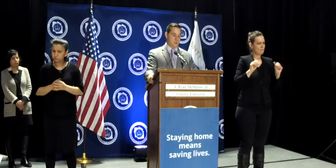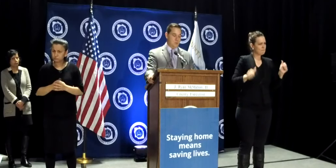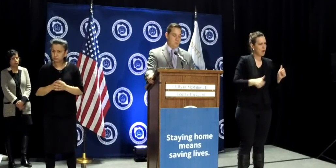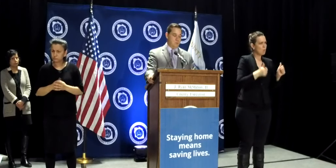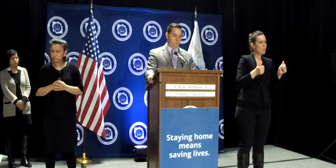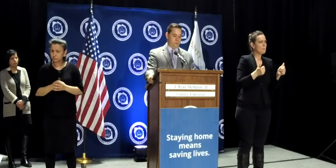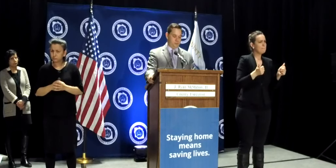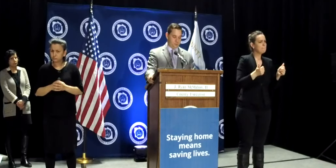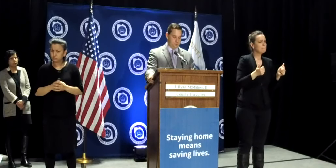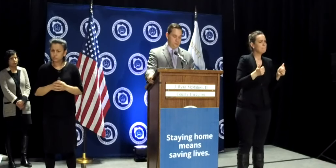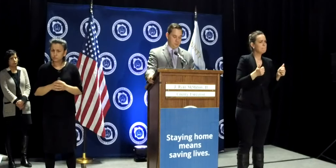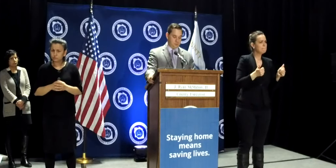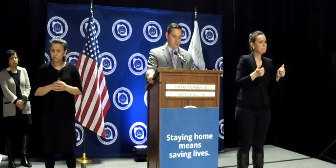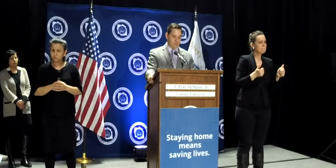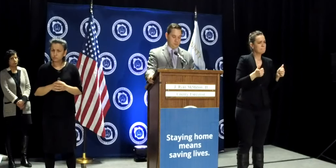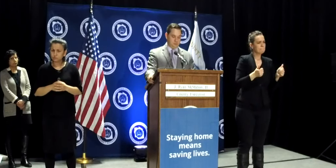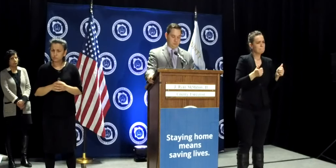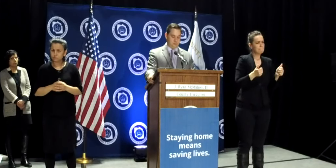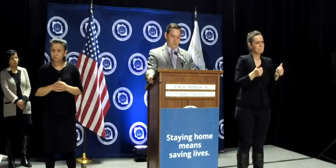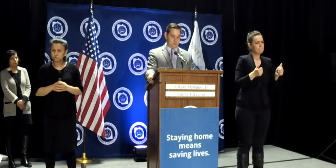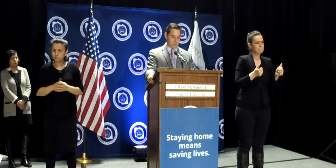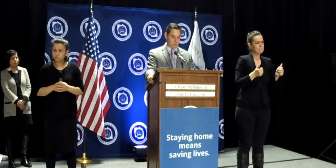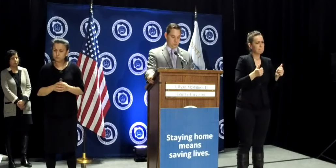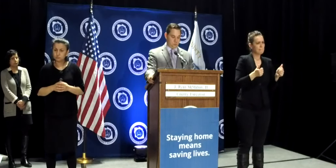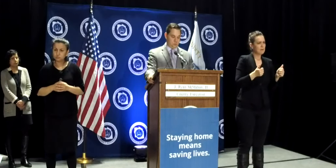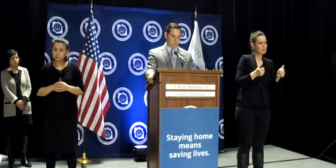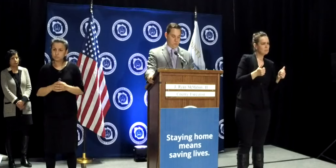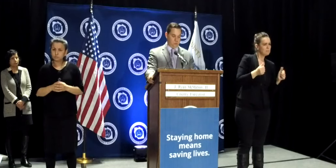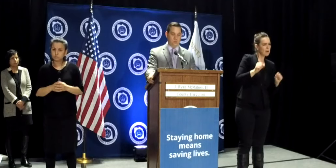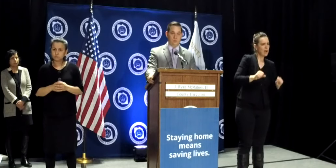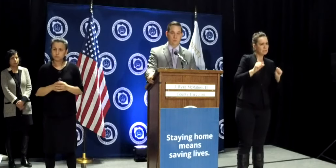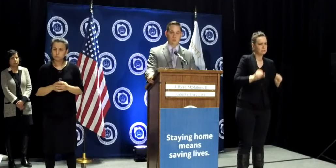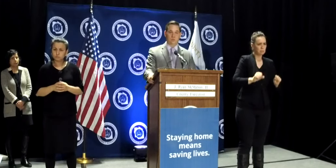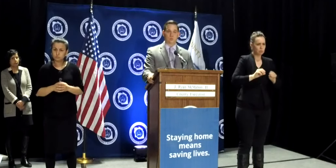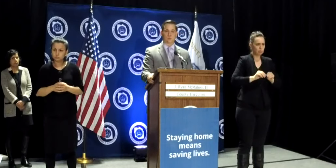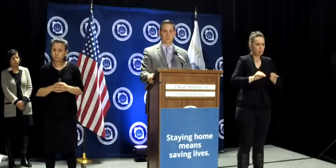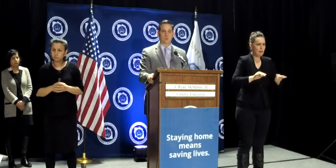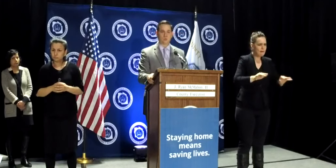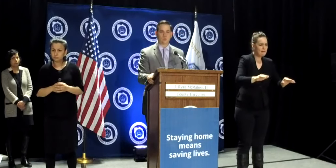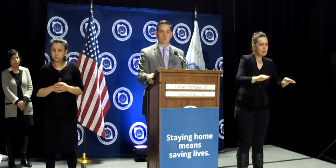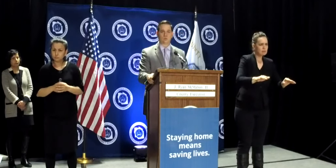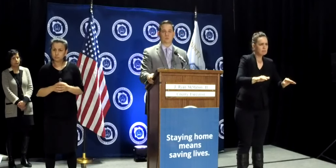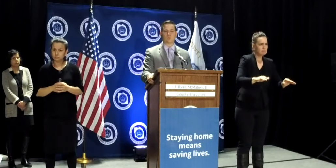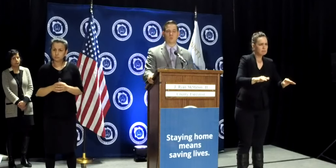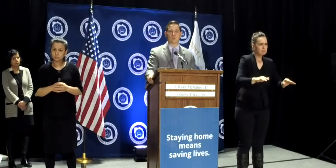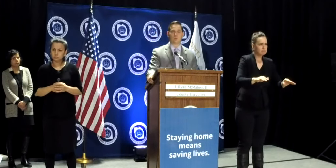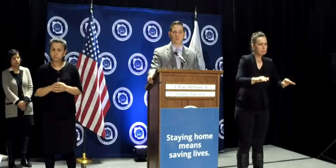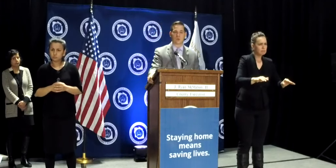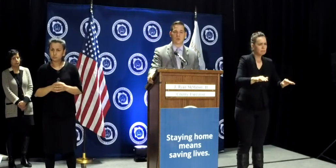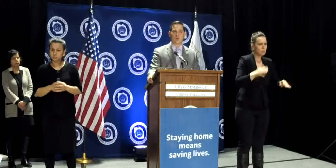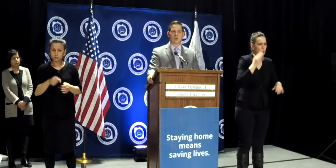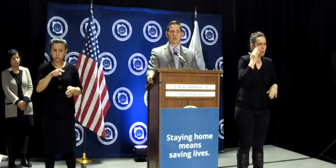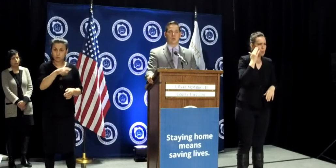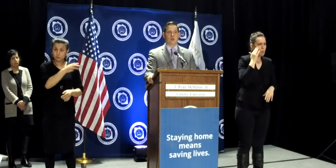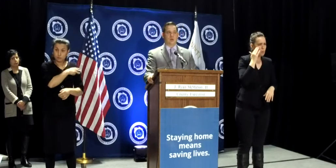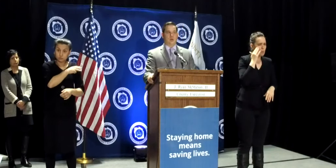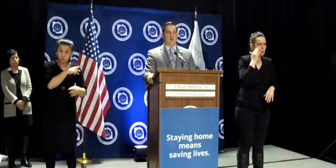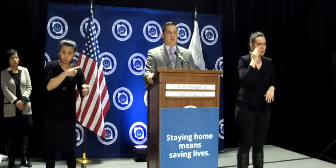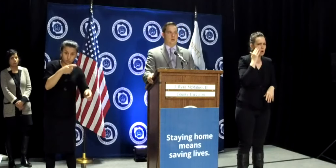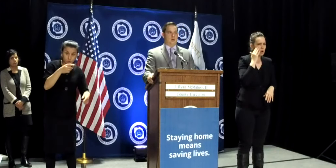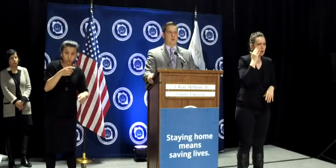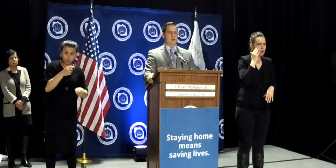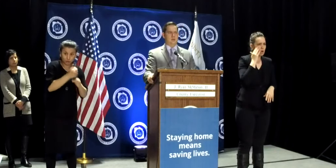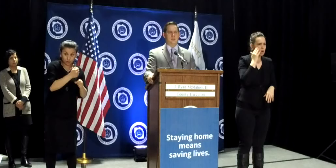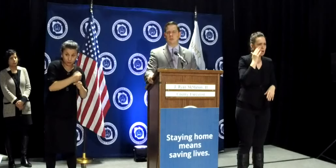the county health department gave a notice on, several at this point. Do we know if any of those yielded in additional positive cases?